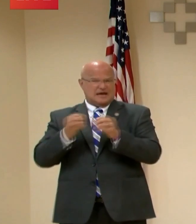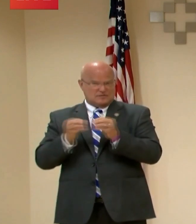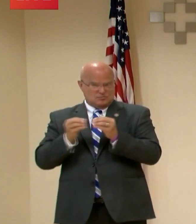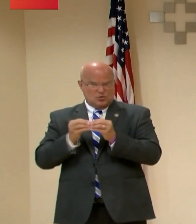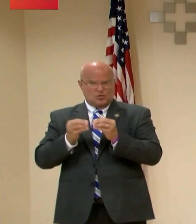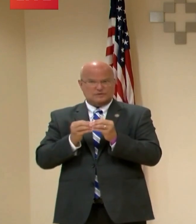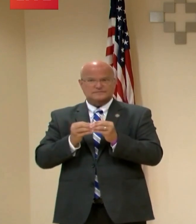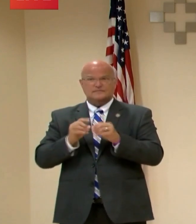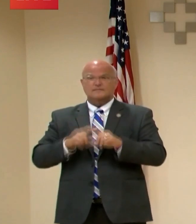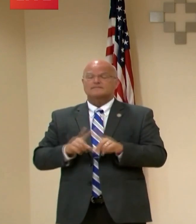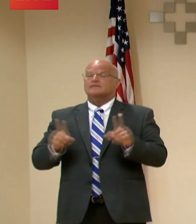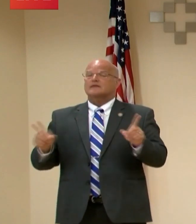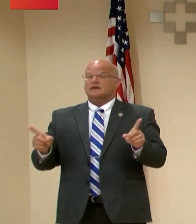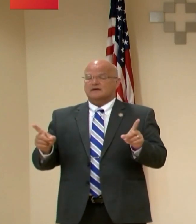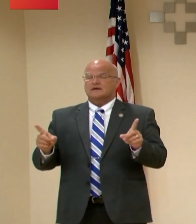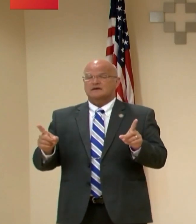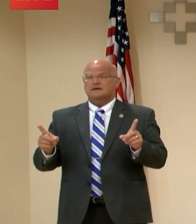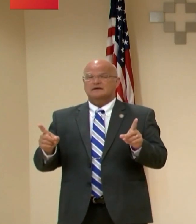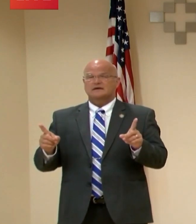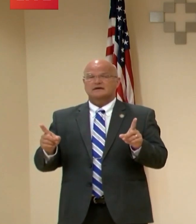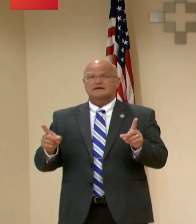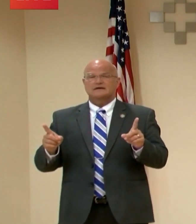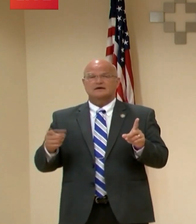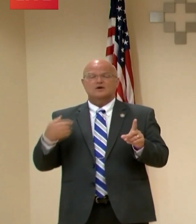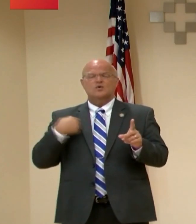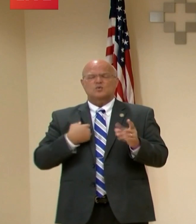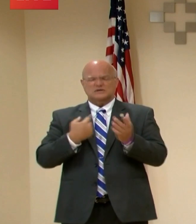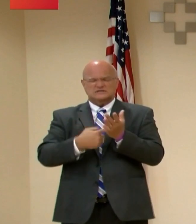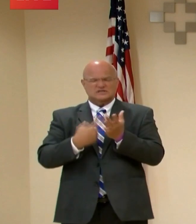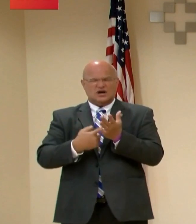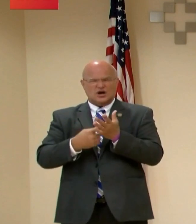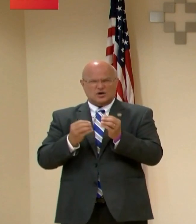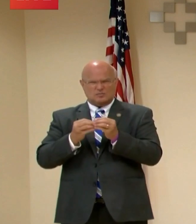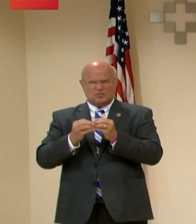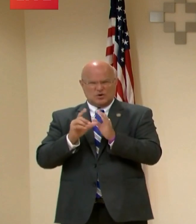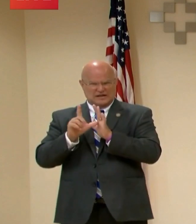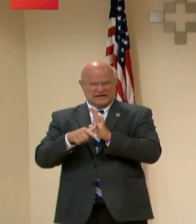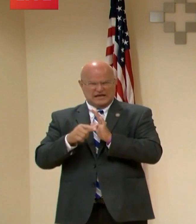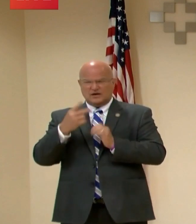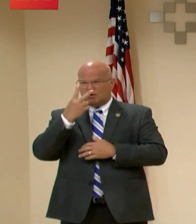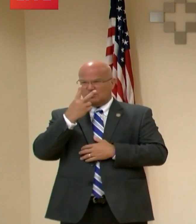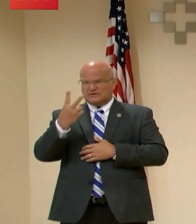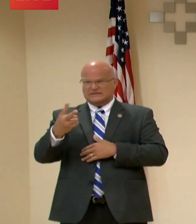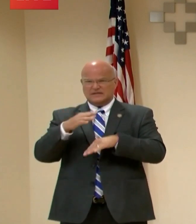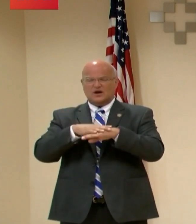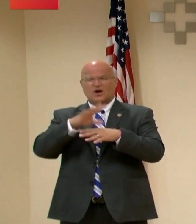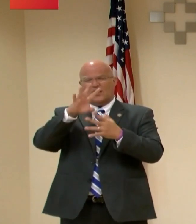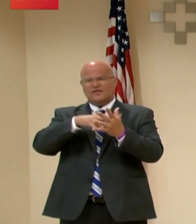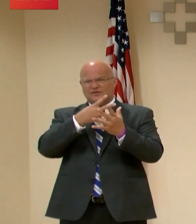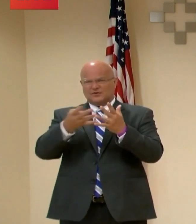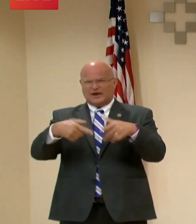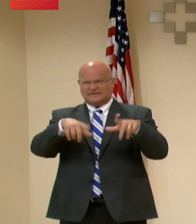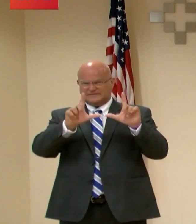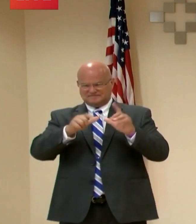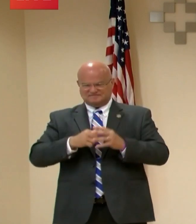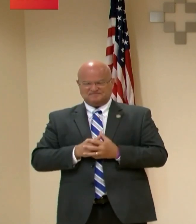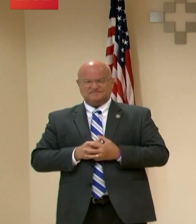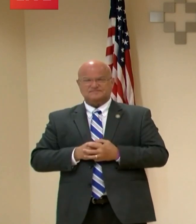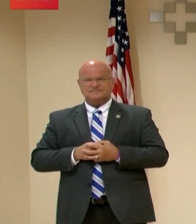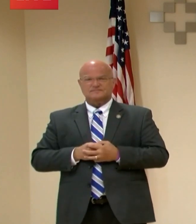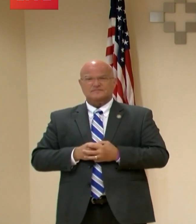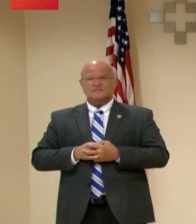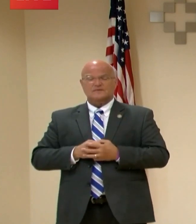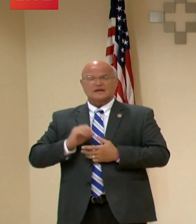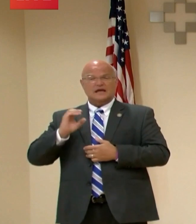it. But we'll talk about that a little bit more when we see it on the graphs. In terms of